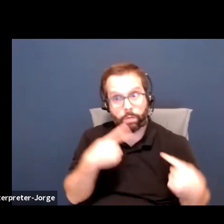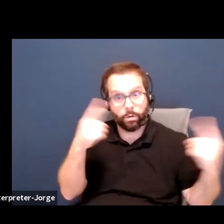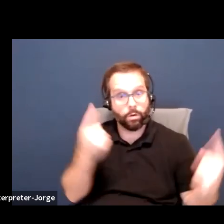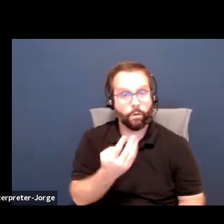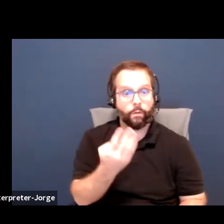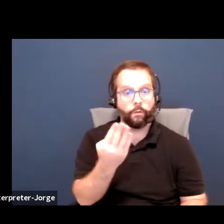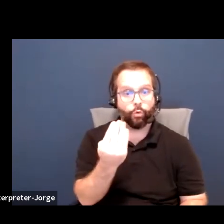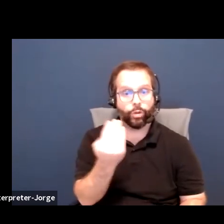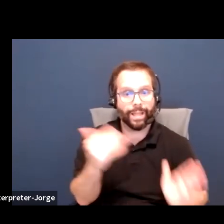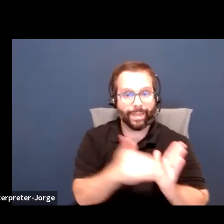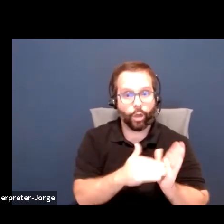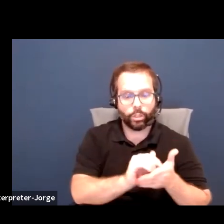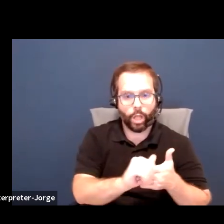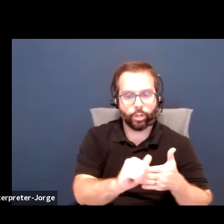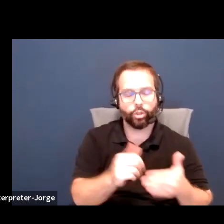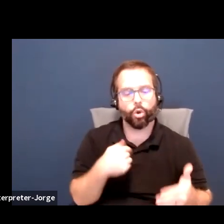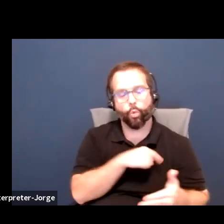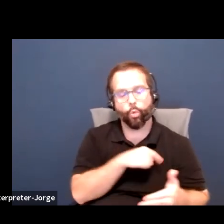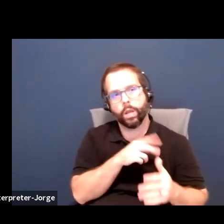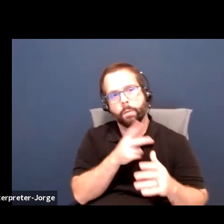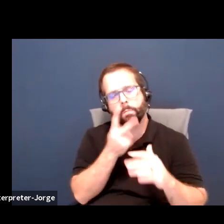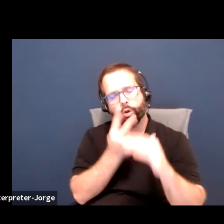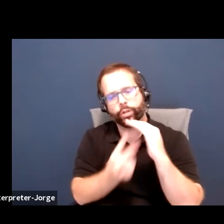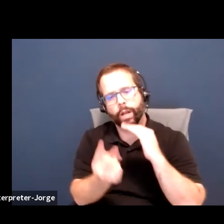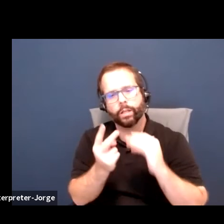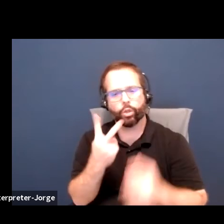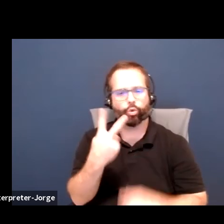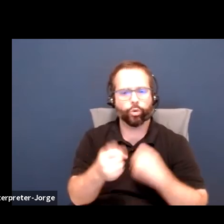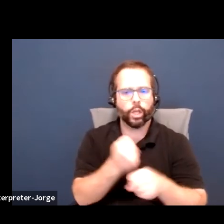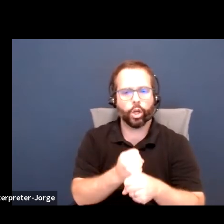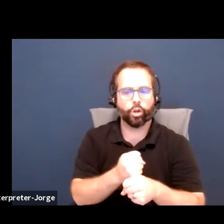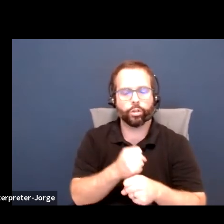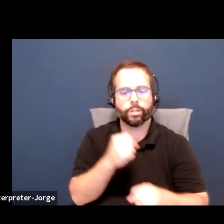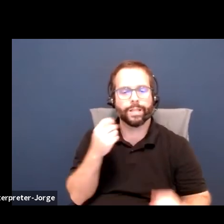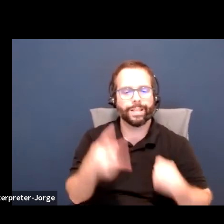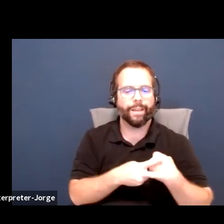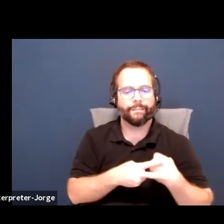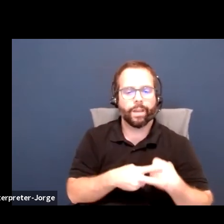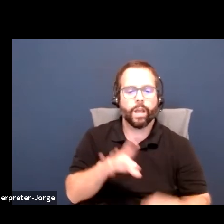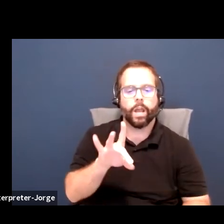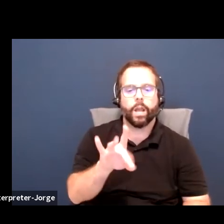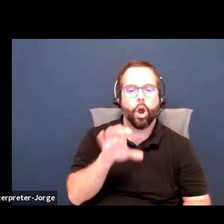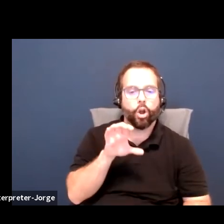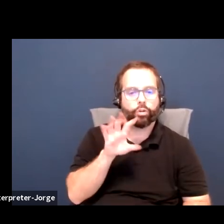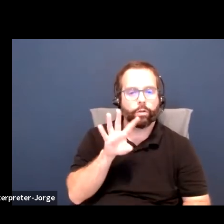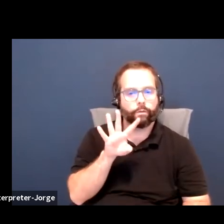years, we projected we would save them $840,000. We talked about how much it cost